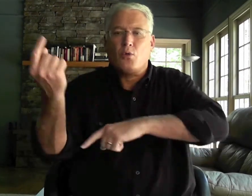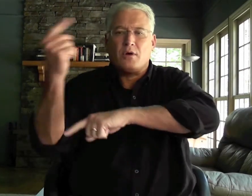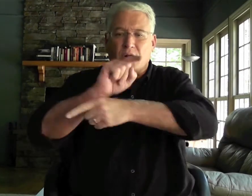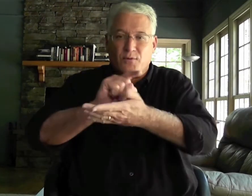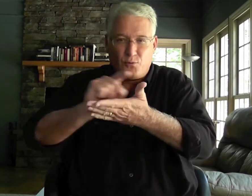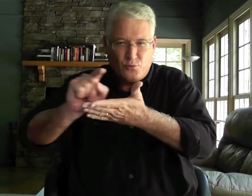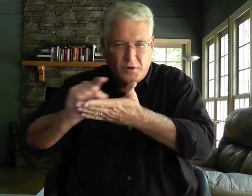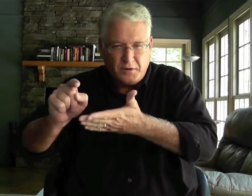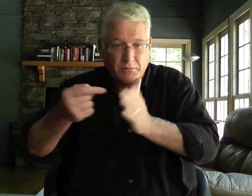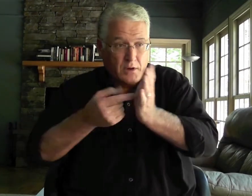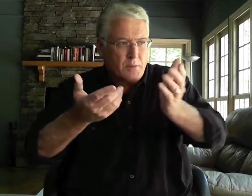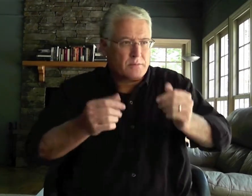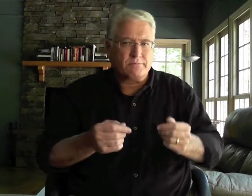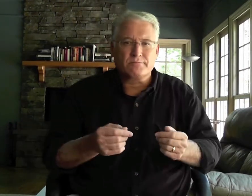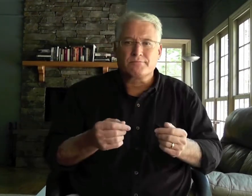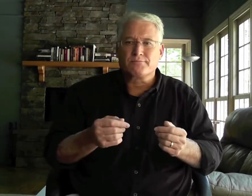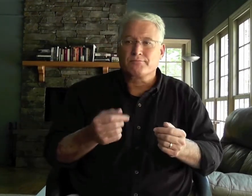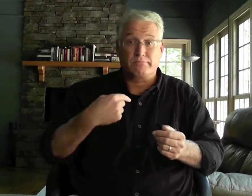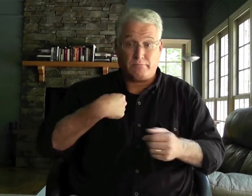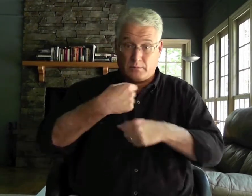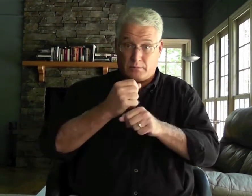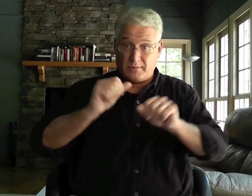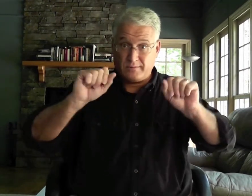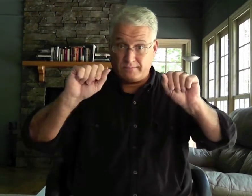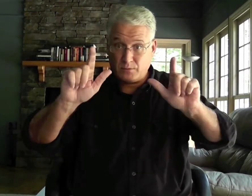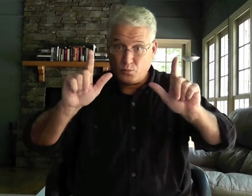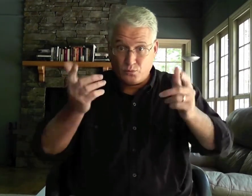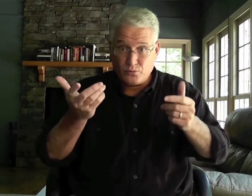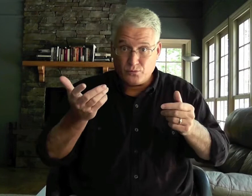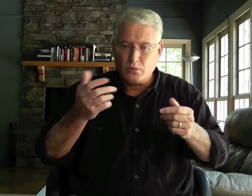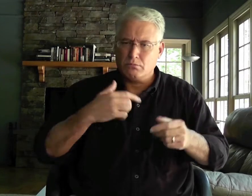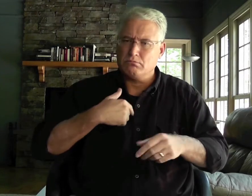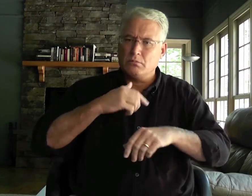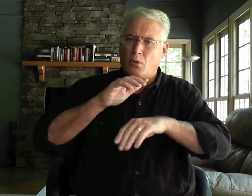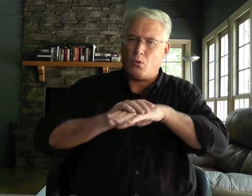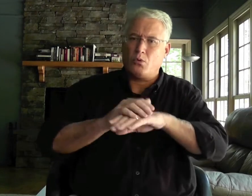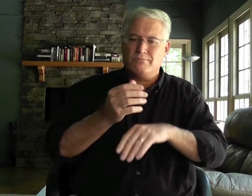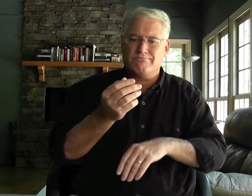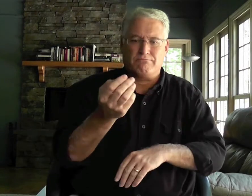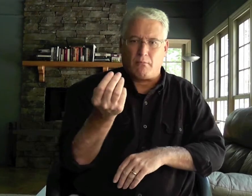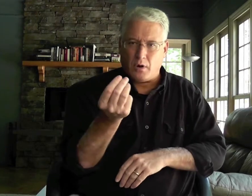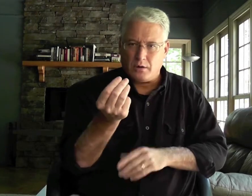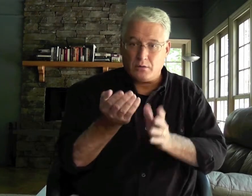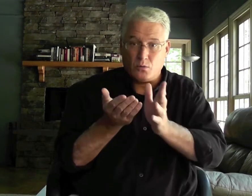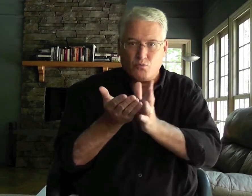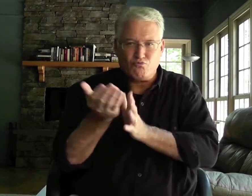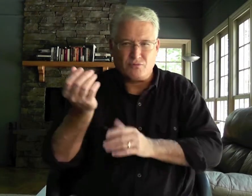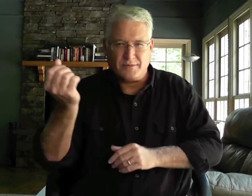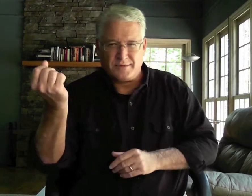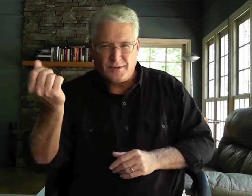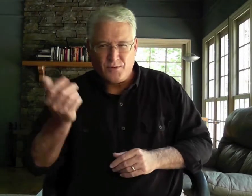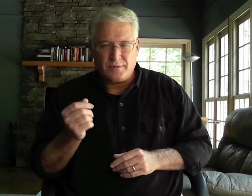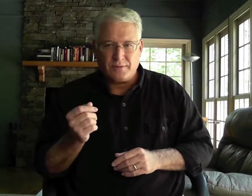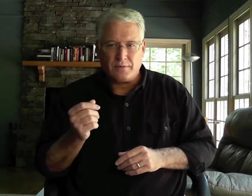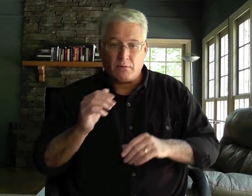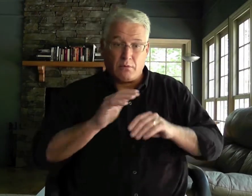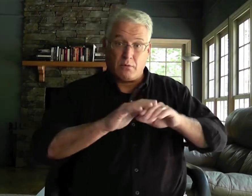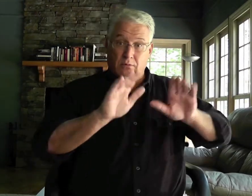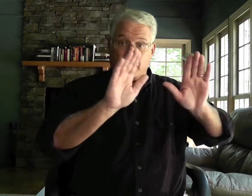do your normal everyday things on that day. Like, for instance, what I do, I don't make any vlogs on Sunday. I